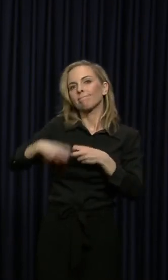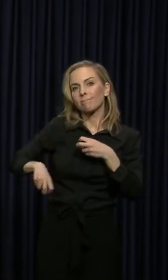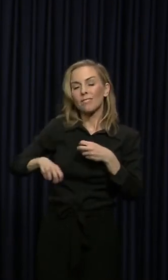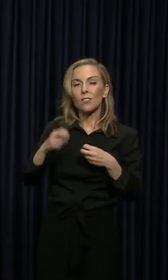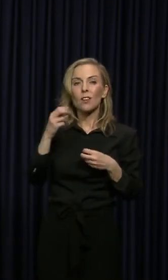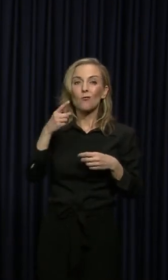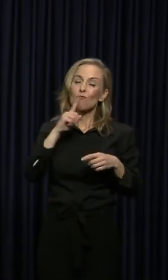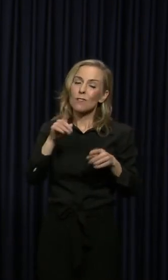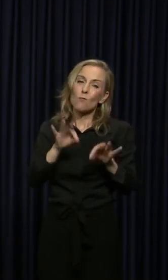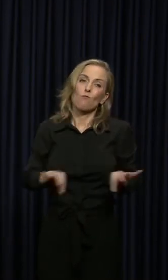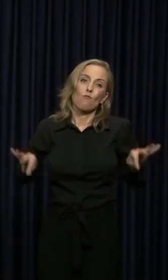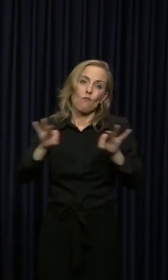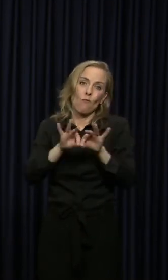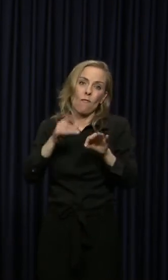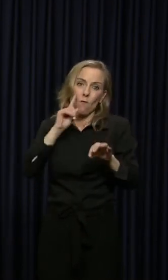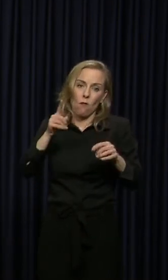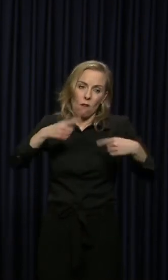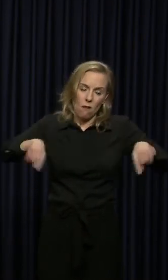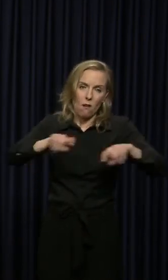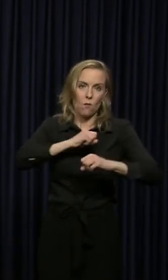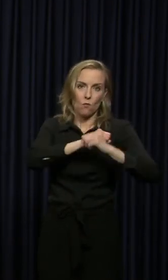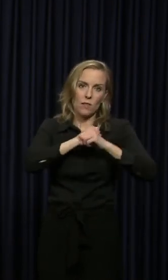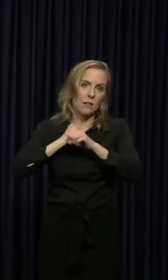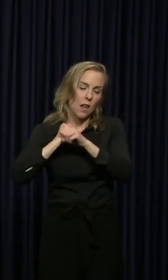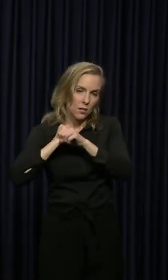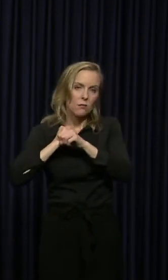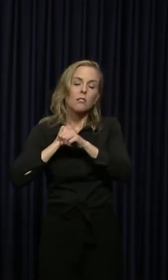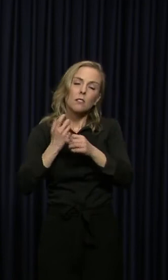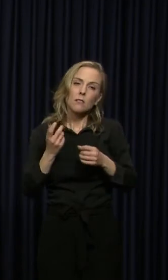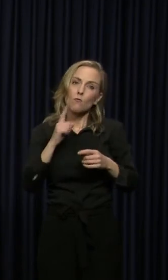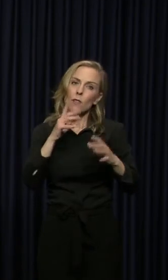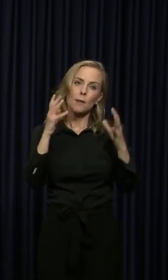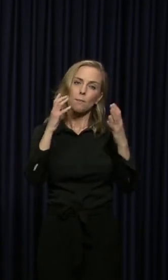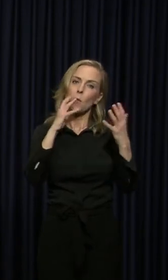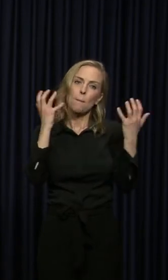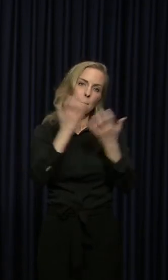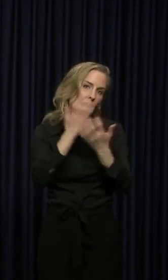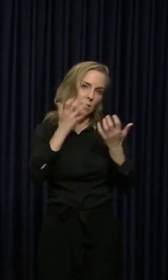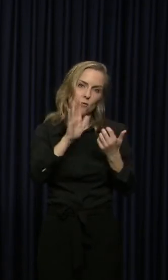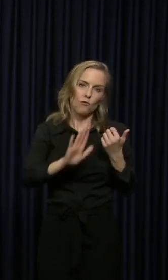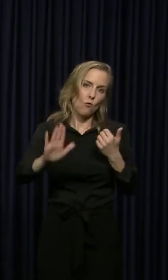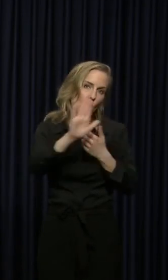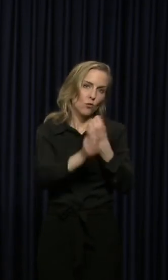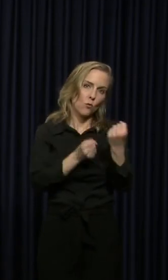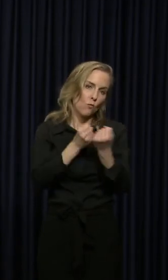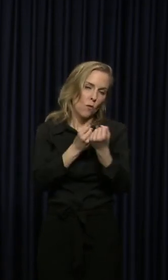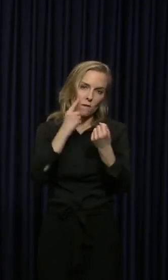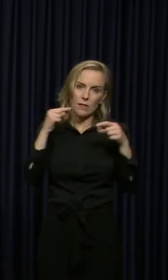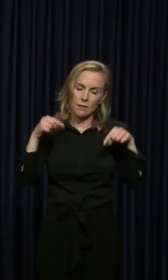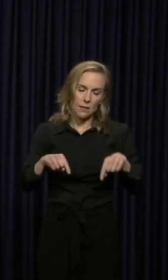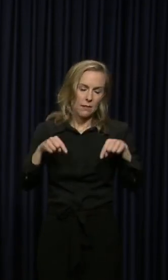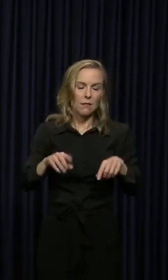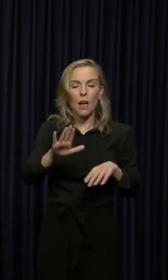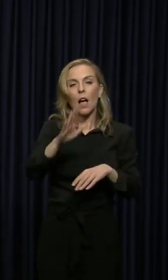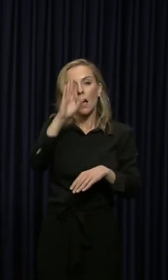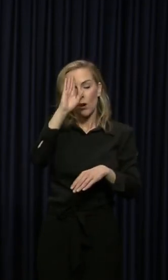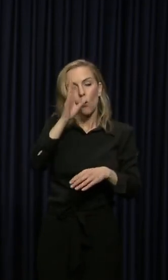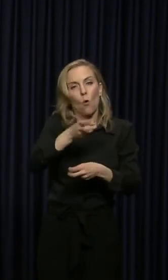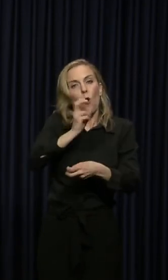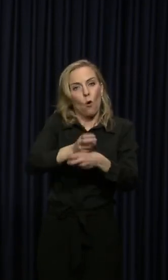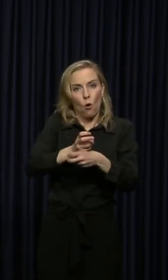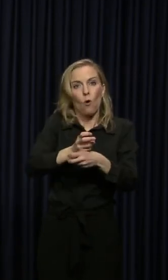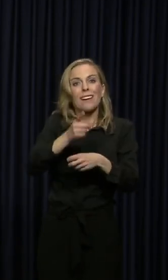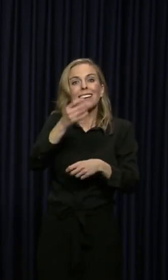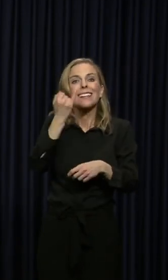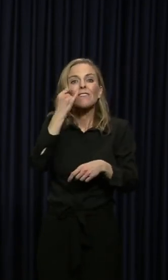protection. And you all have been amazing in your support for for what we are doing. I know it's hardest on you